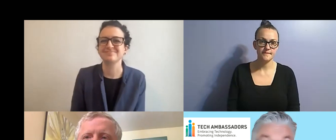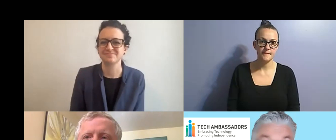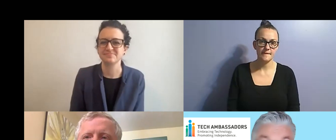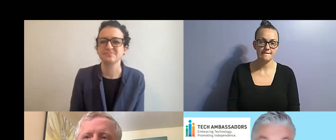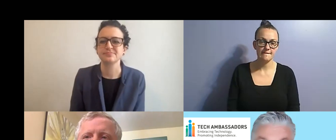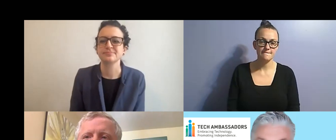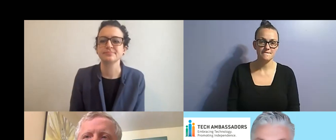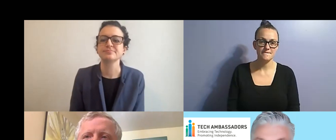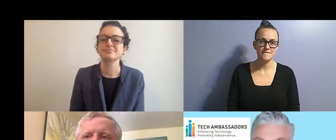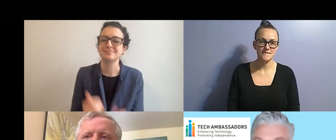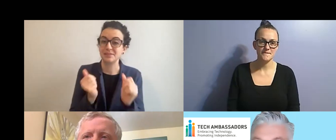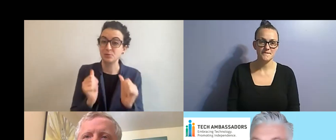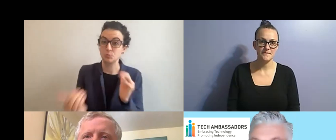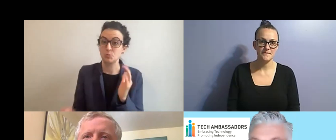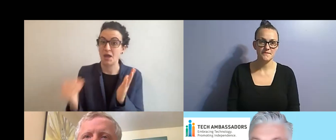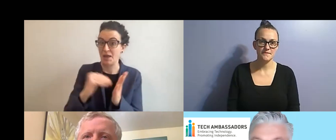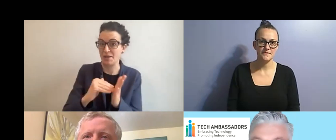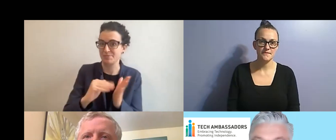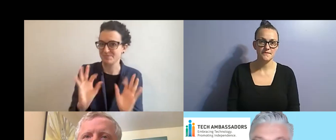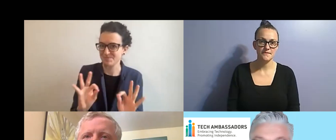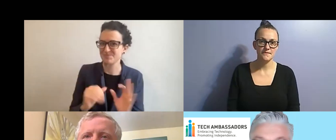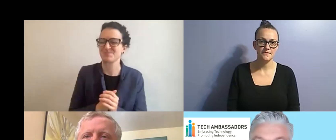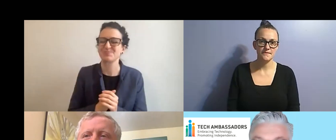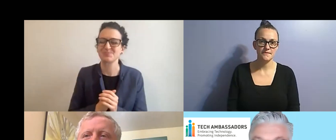Let's try that one more time.